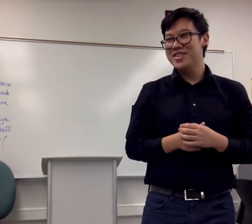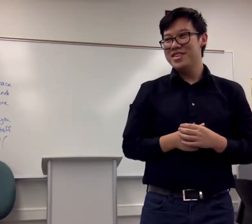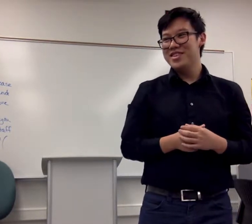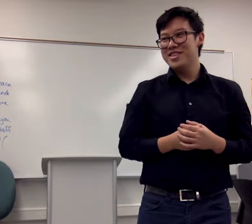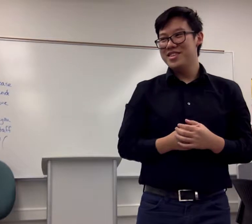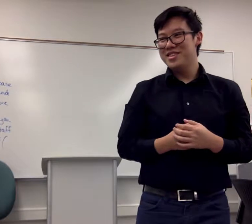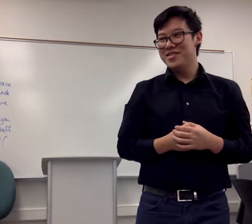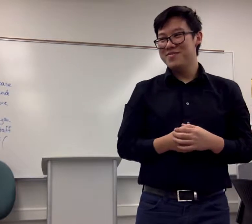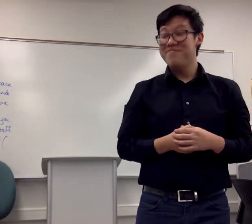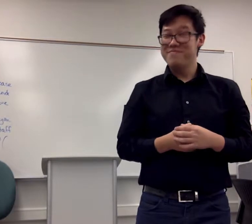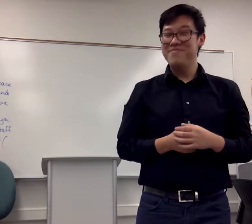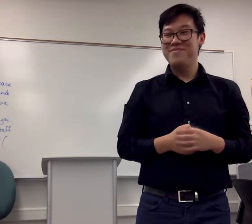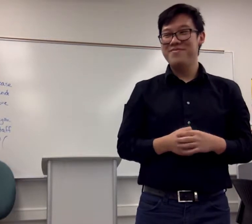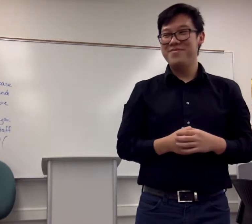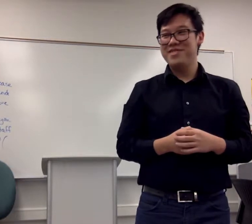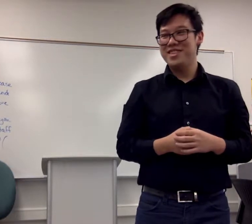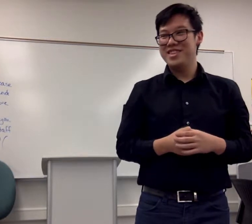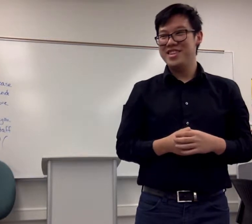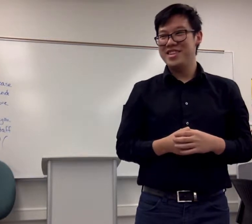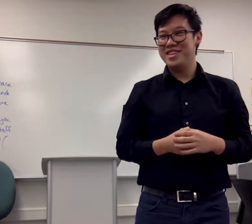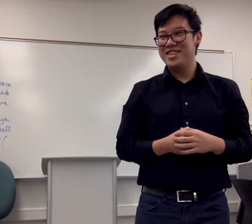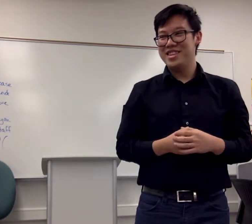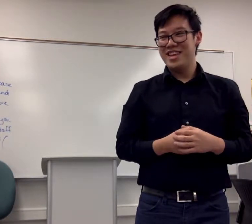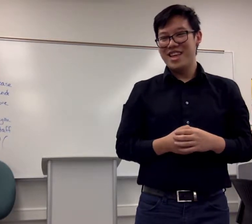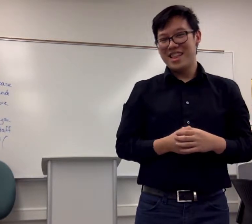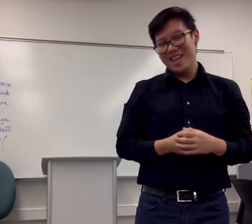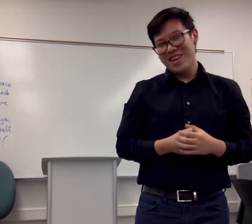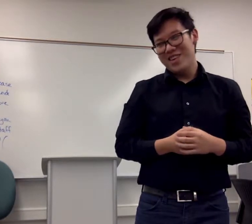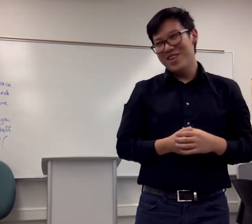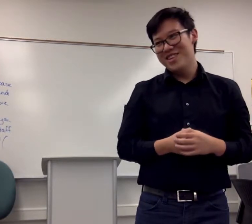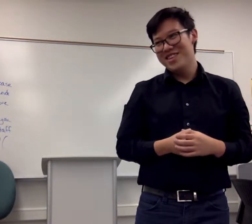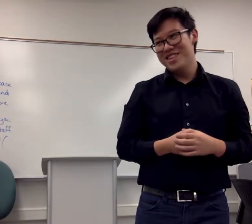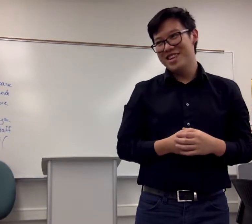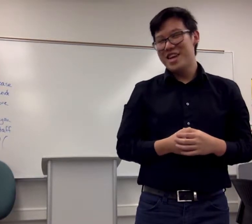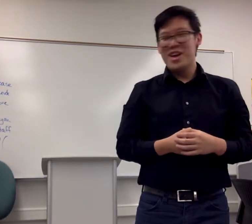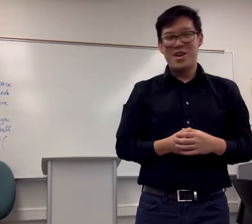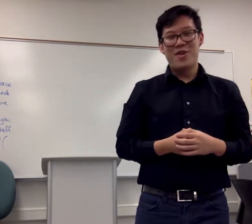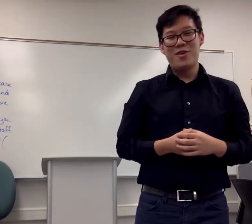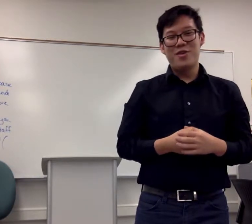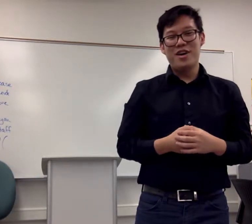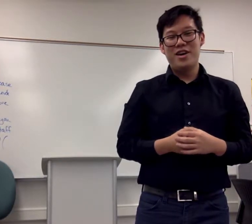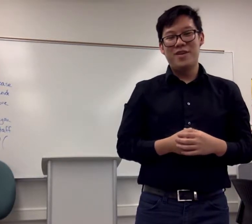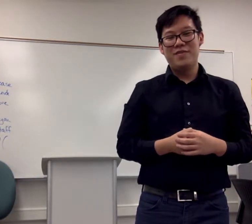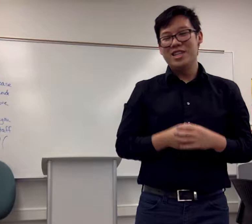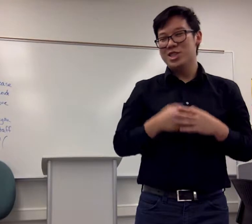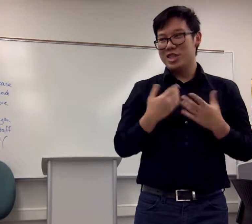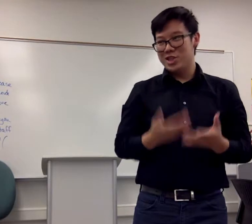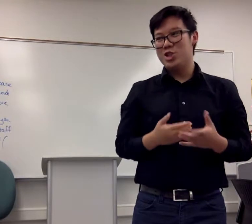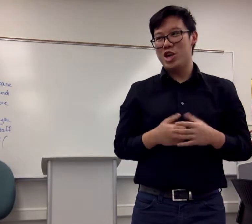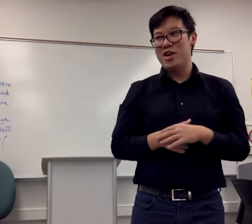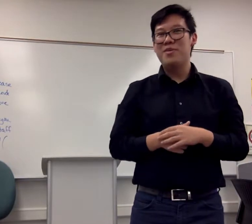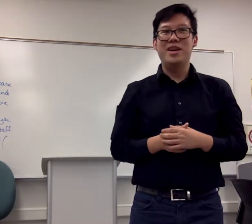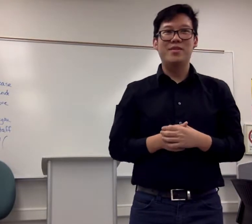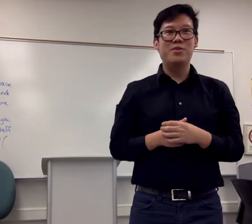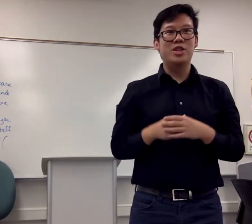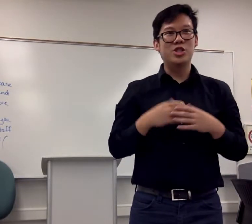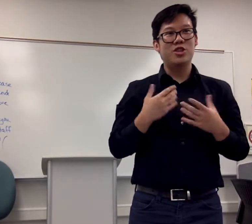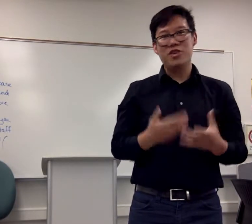beautiful language. It's so nice of you to do that. You volunteer? No, that's our job, and we're just serve here